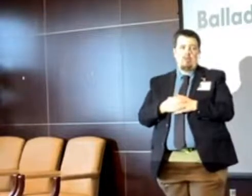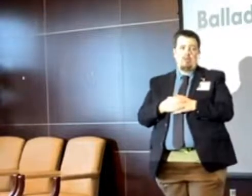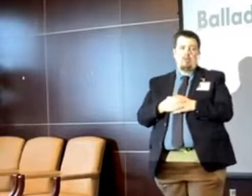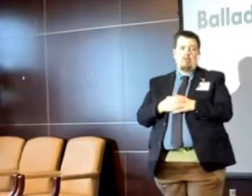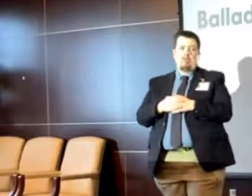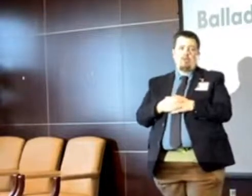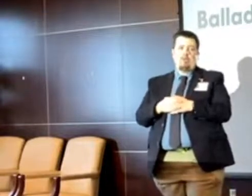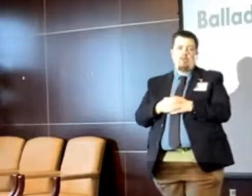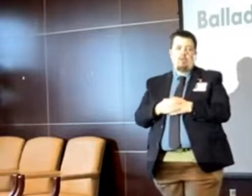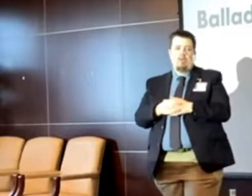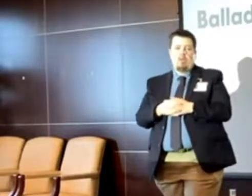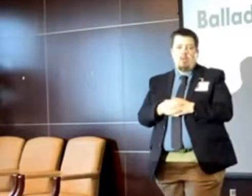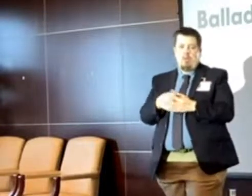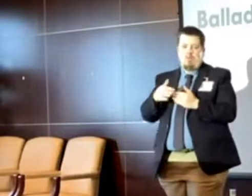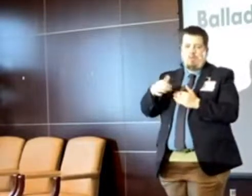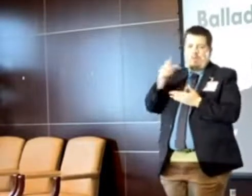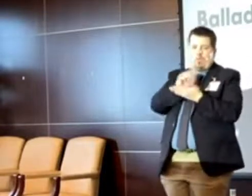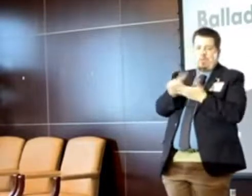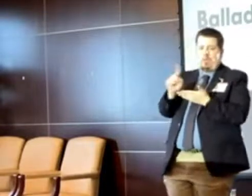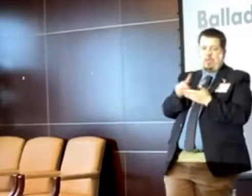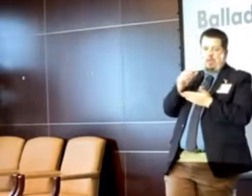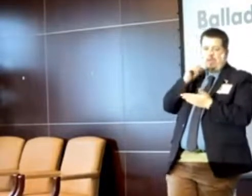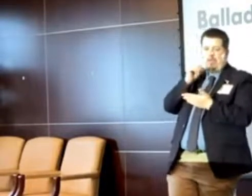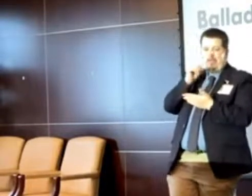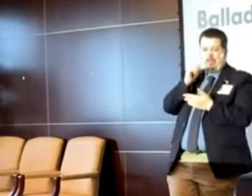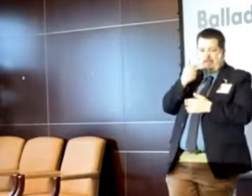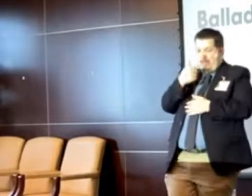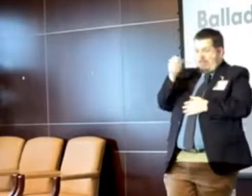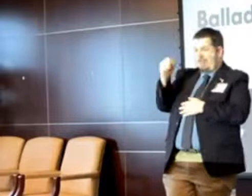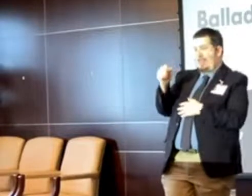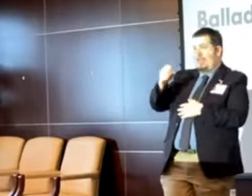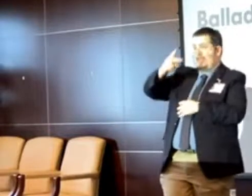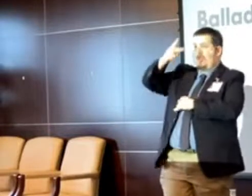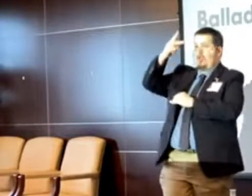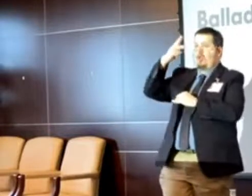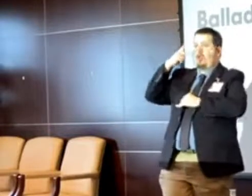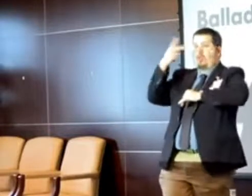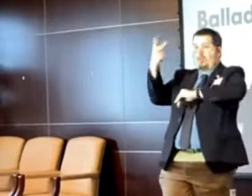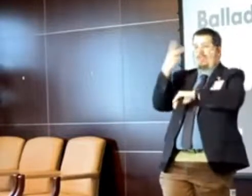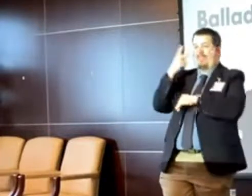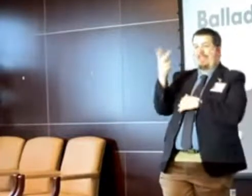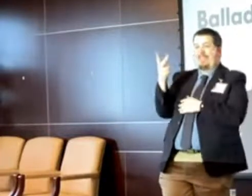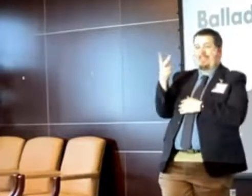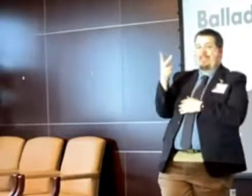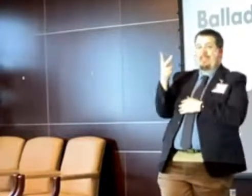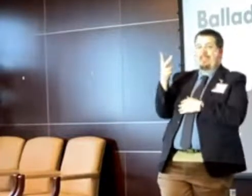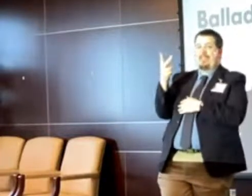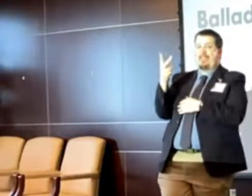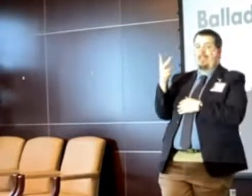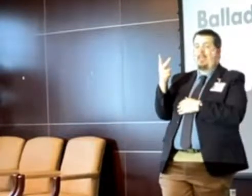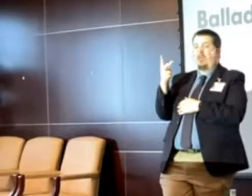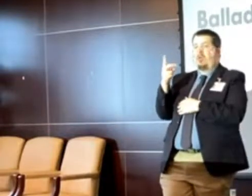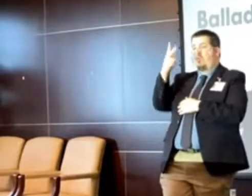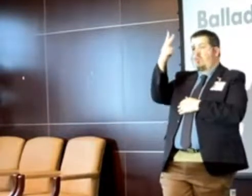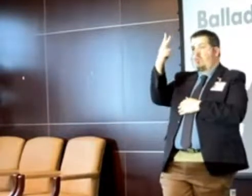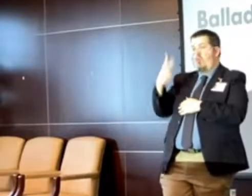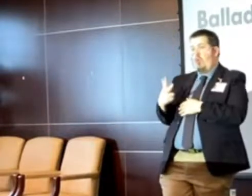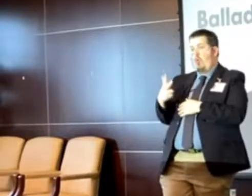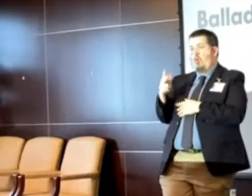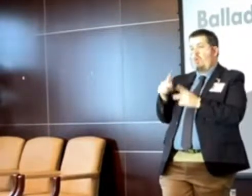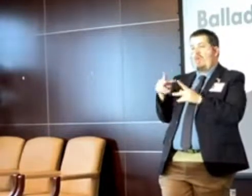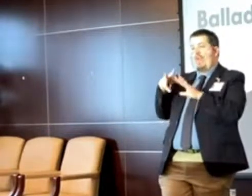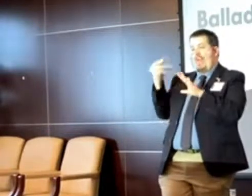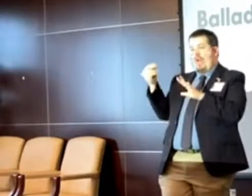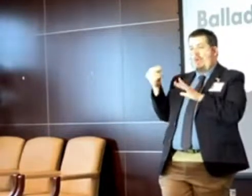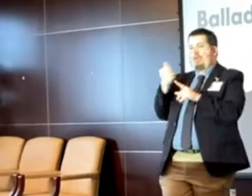out and in the coming weeks? Yeah, so what we've seen is it's about 2/3 of those who are